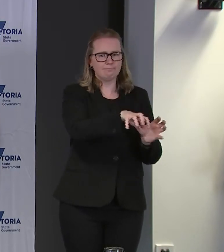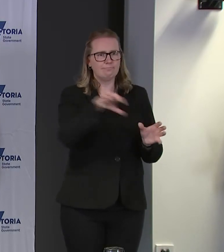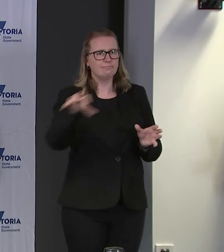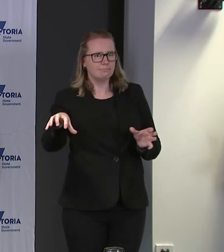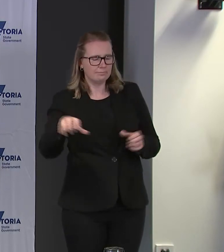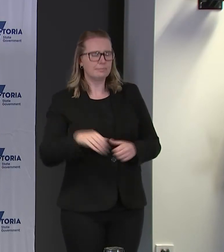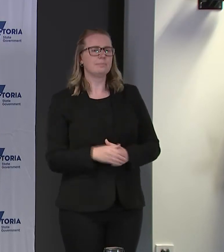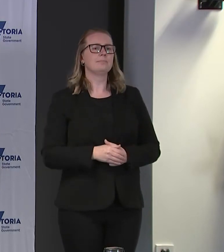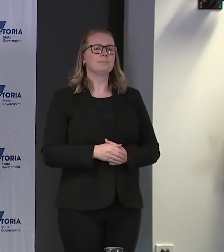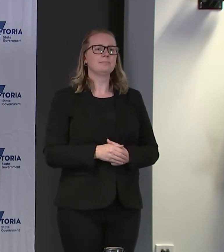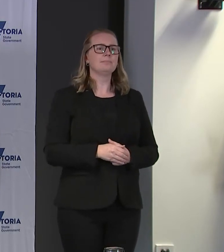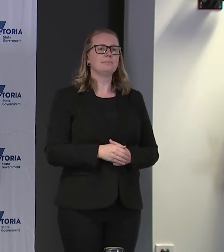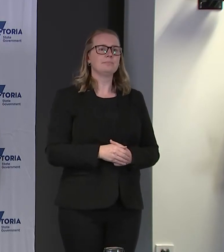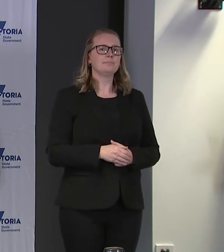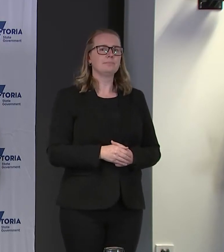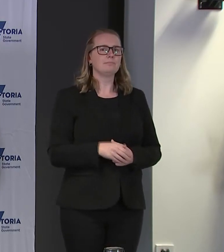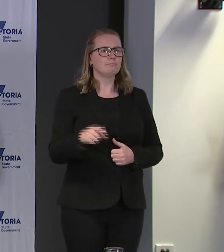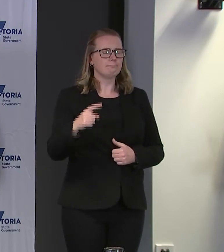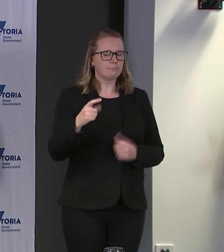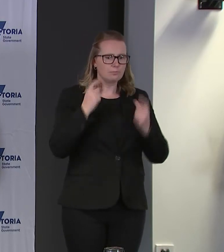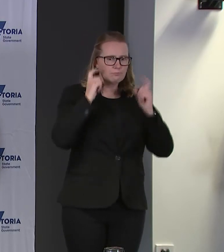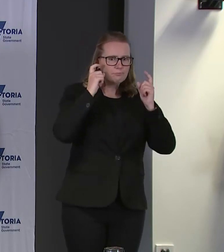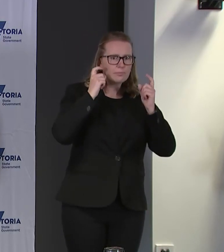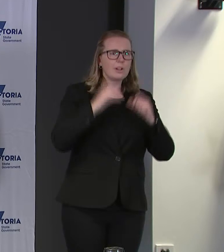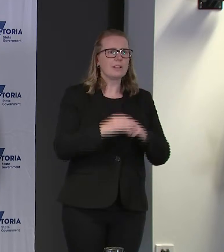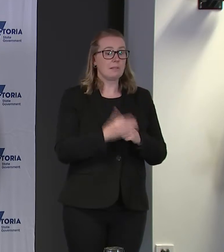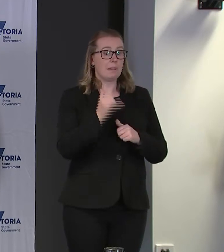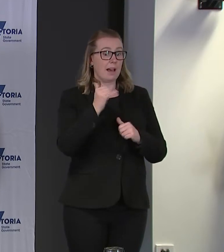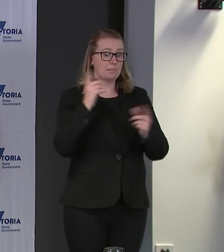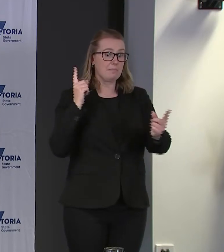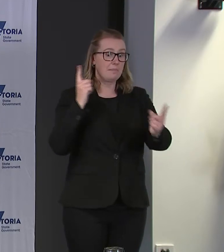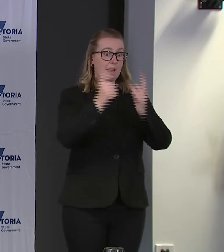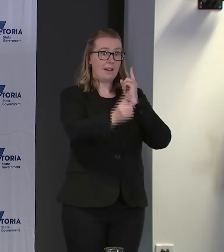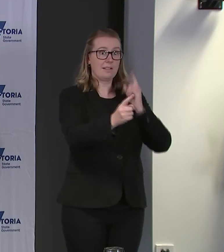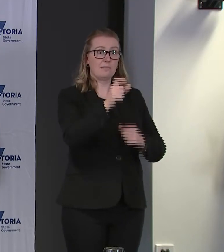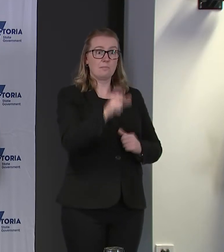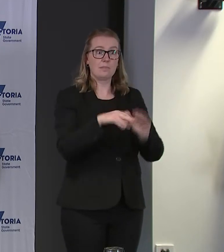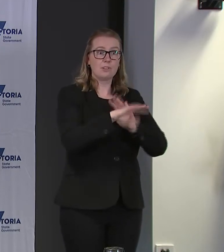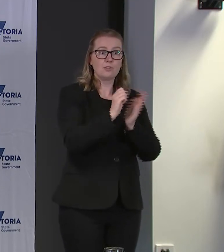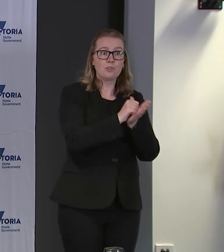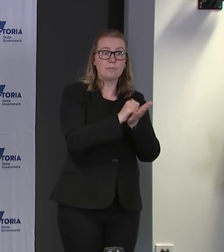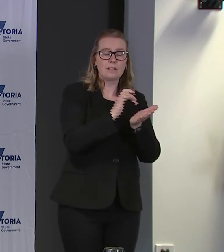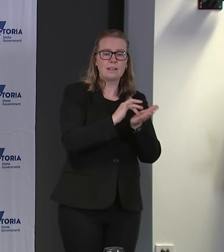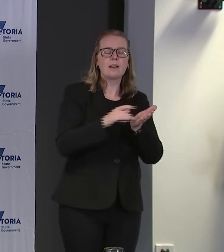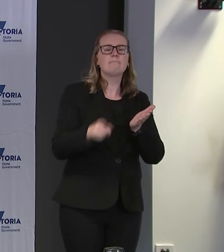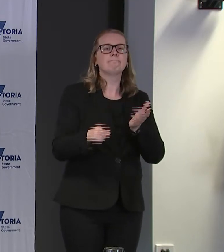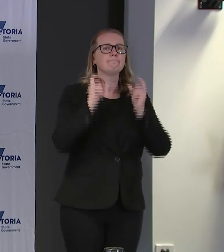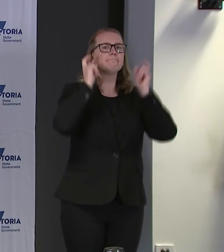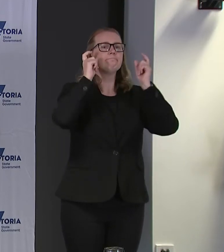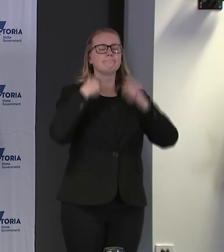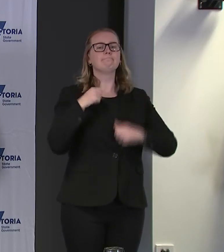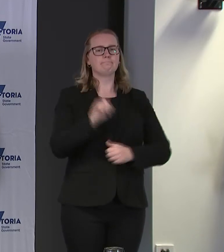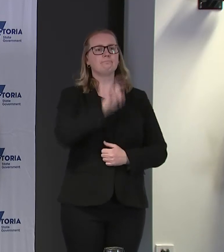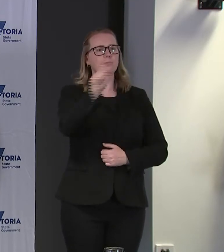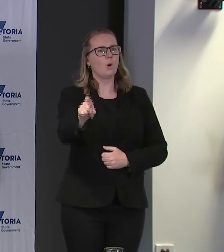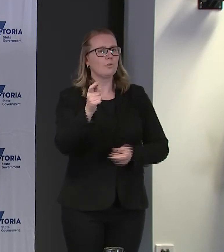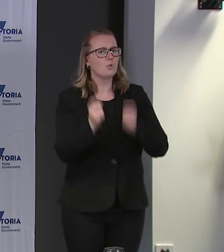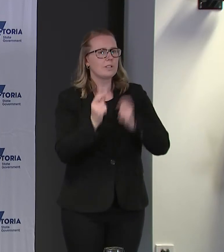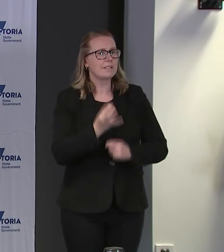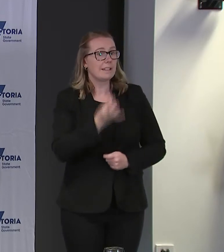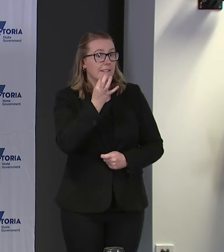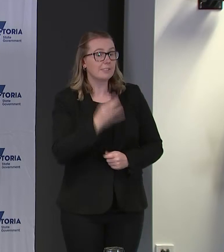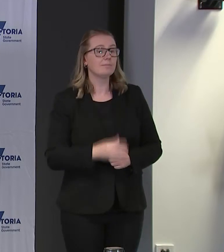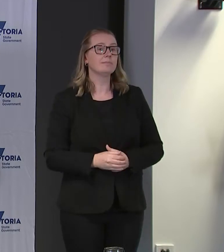who pass and have casual contact with others. So it's really just not to overemphasise these